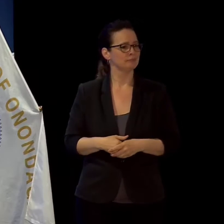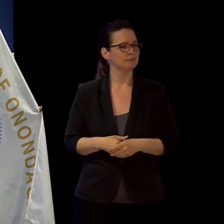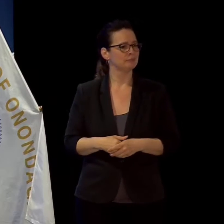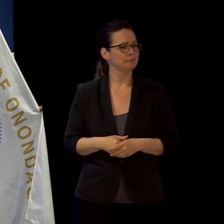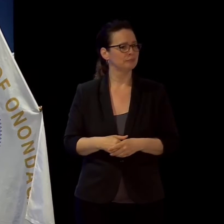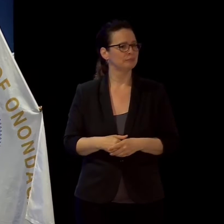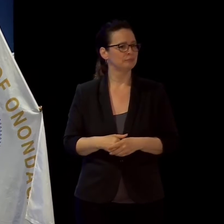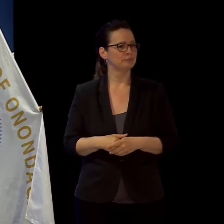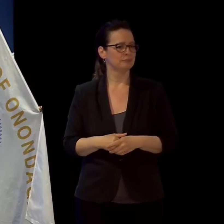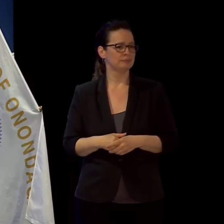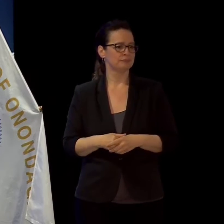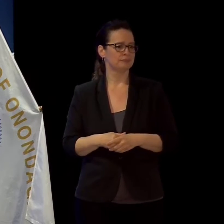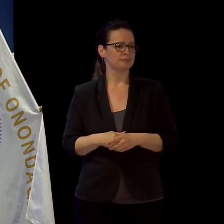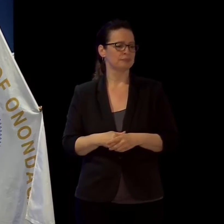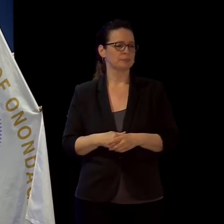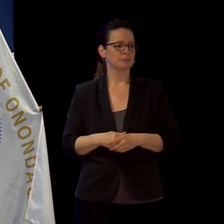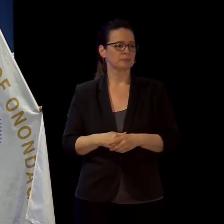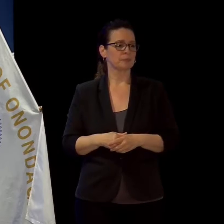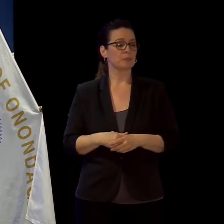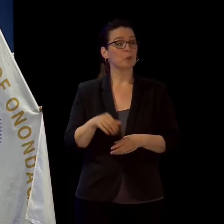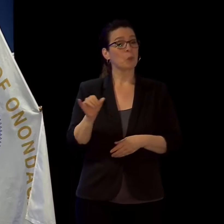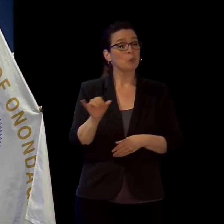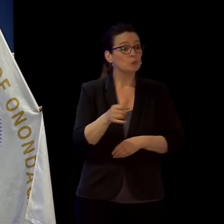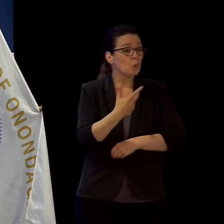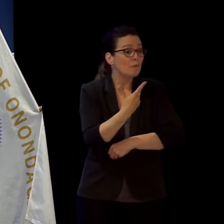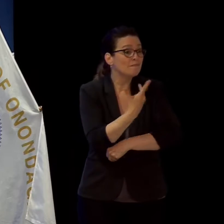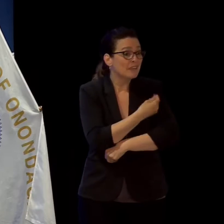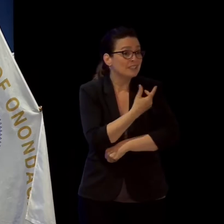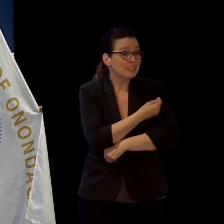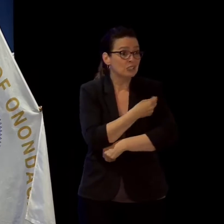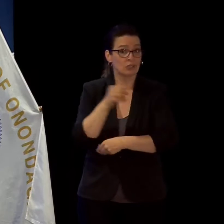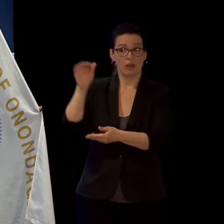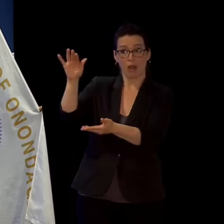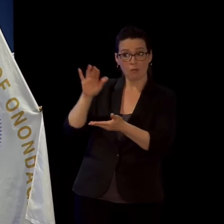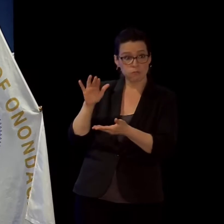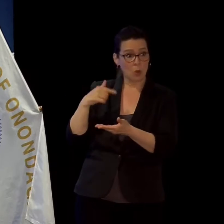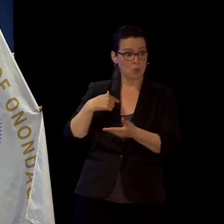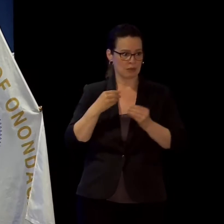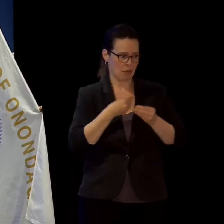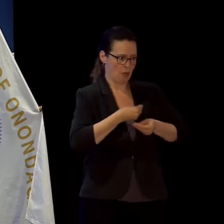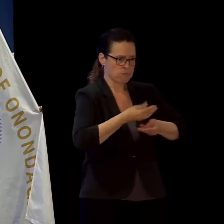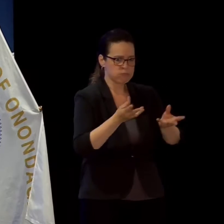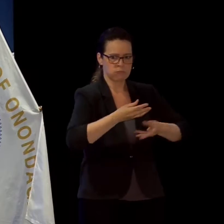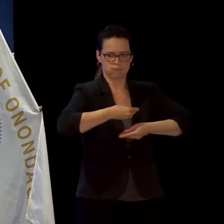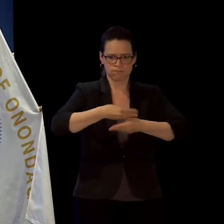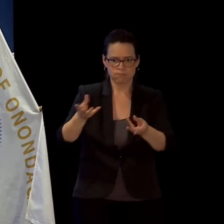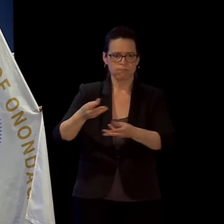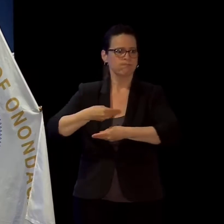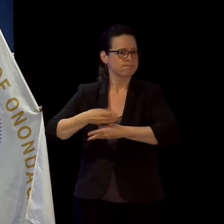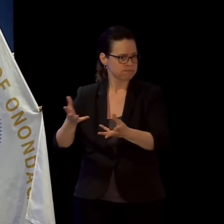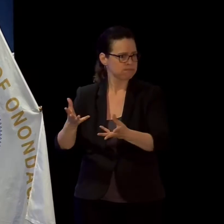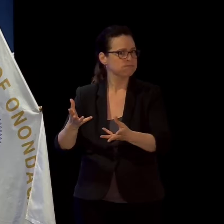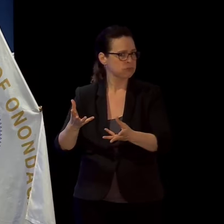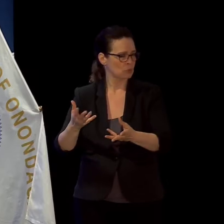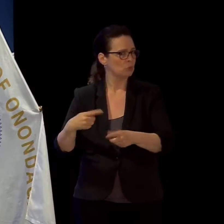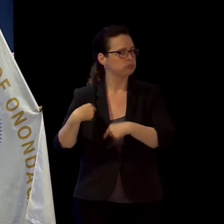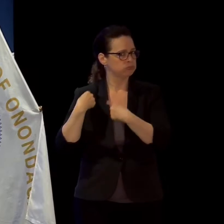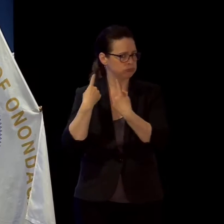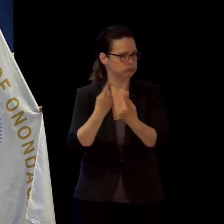that we've had the vaccine really being rolled out since the beginning of the year, is that